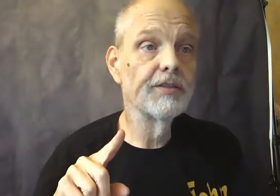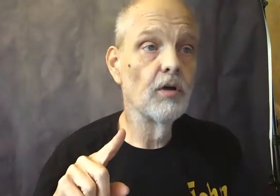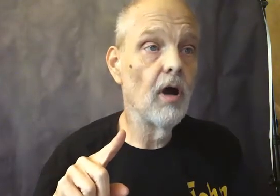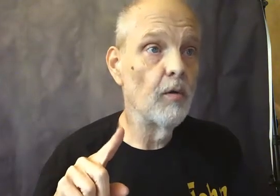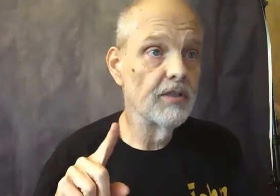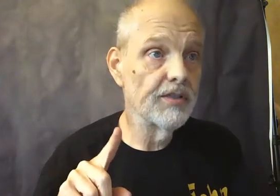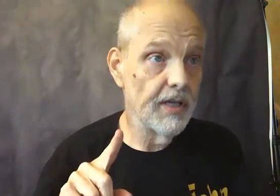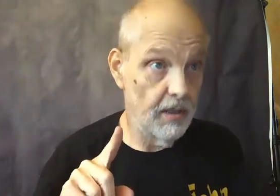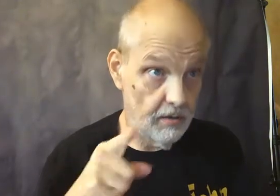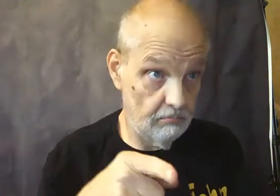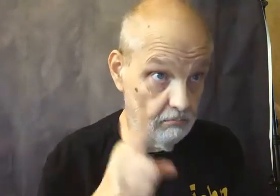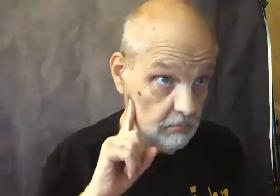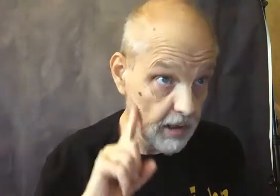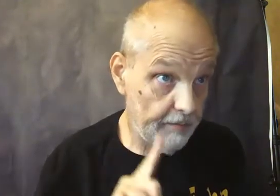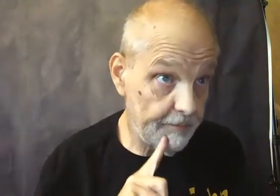So I would just say deaf.